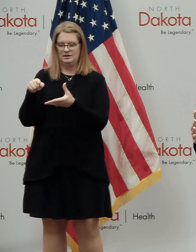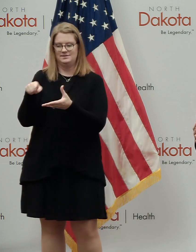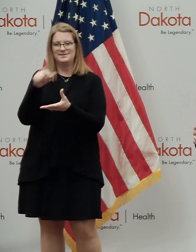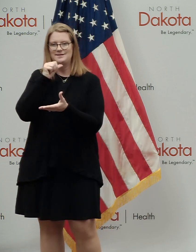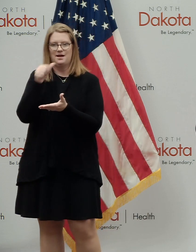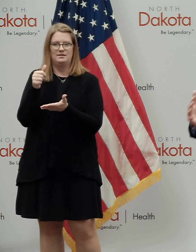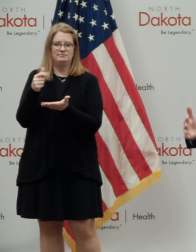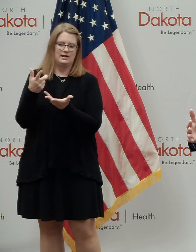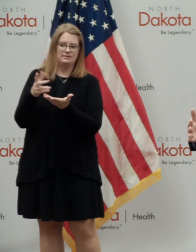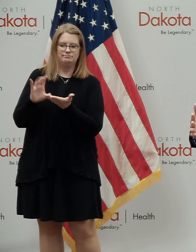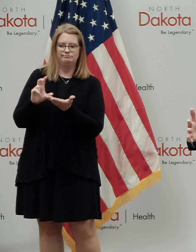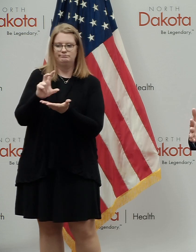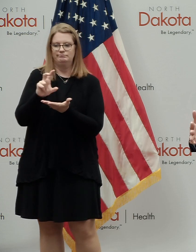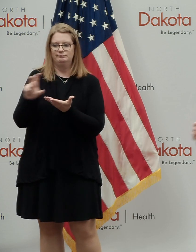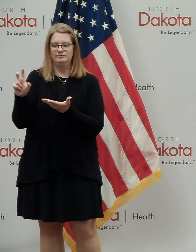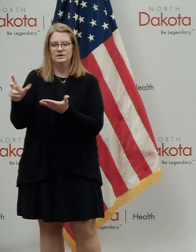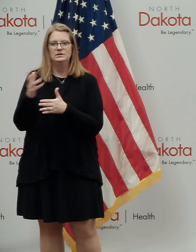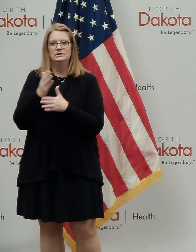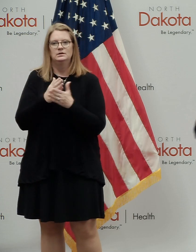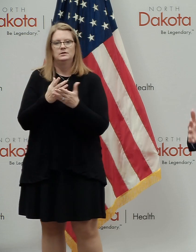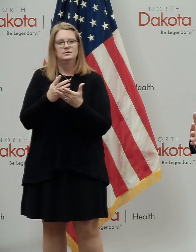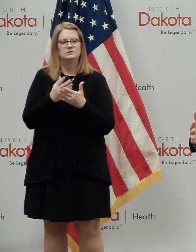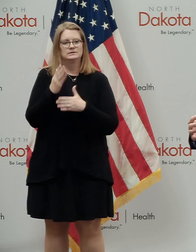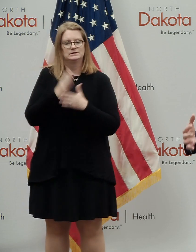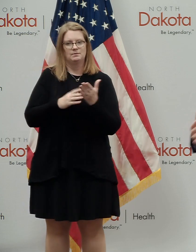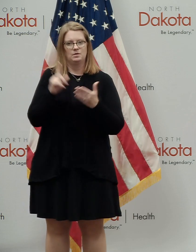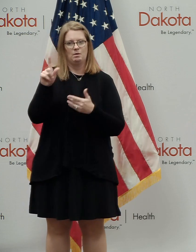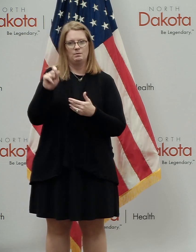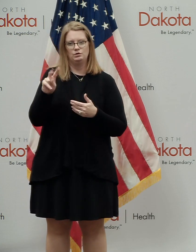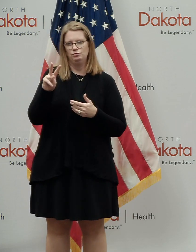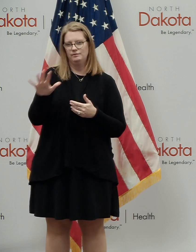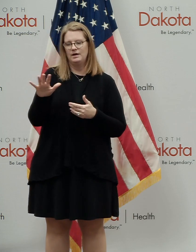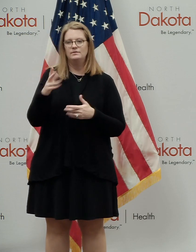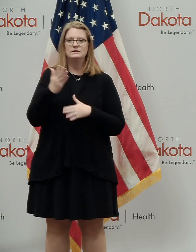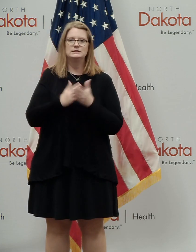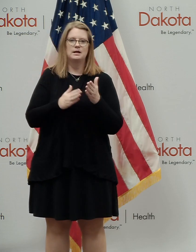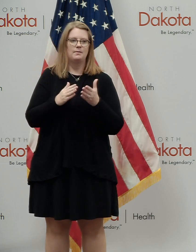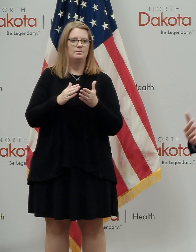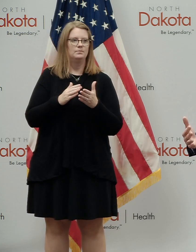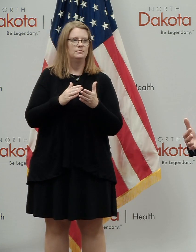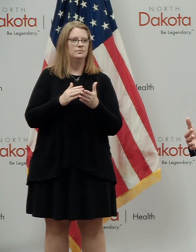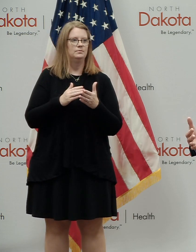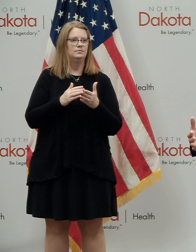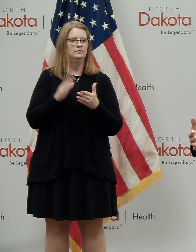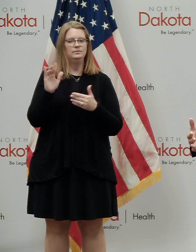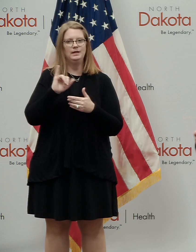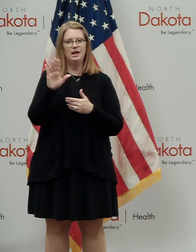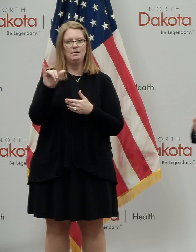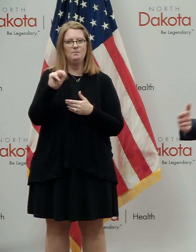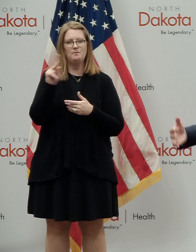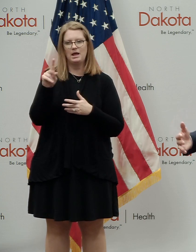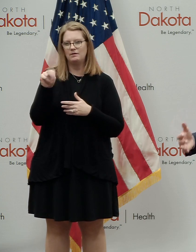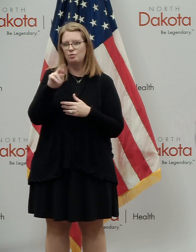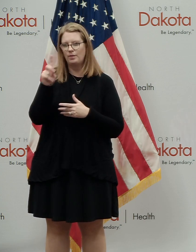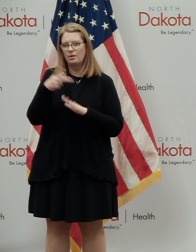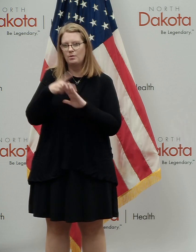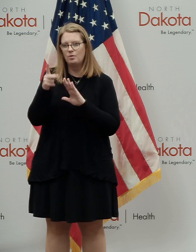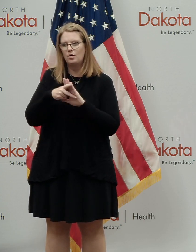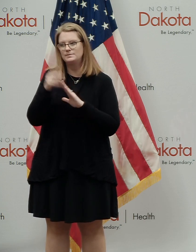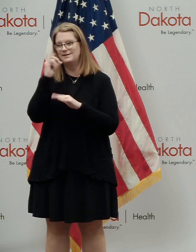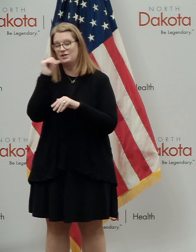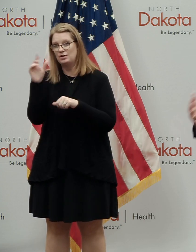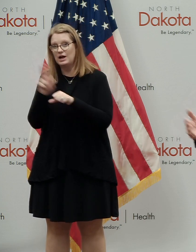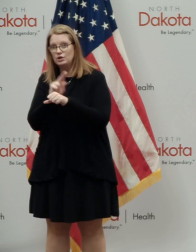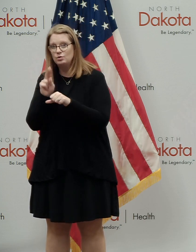got some dollars left of the 1.25. We've also got some that may come back, say like Bank of North Dakota programs if they're not